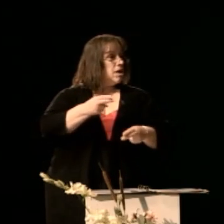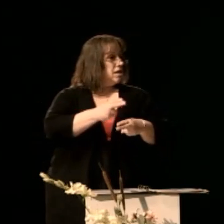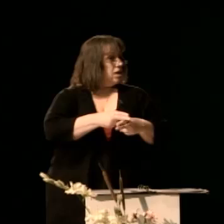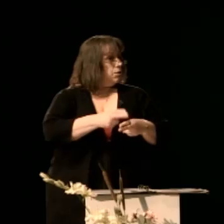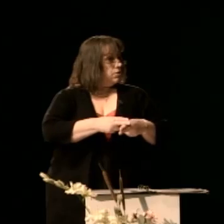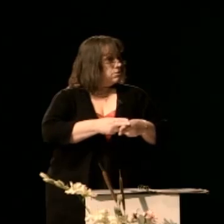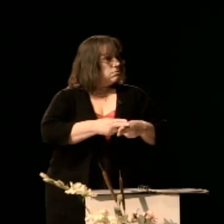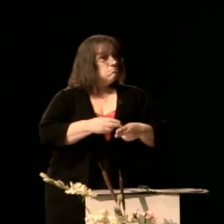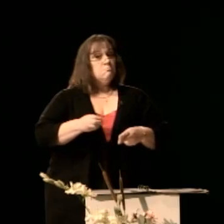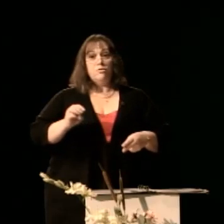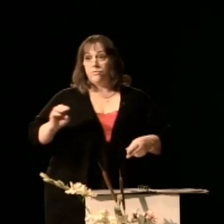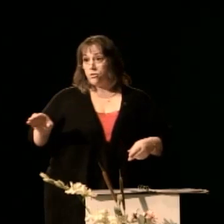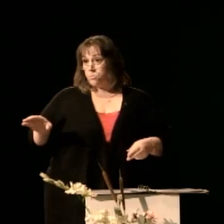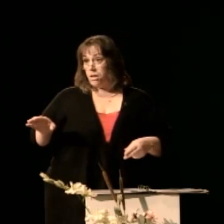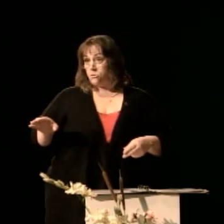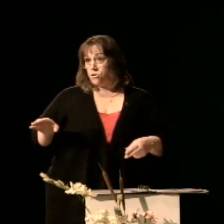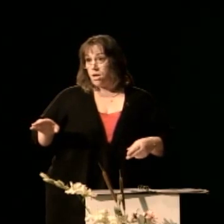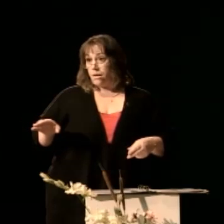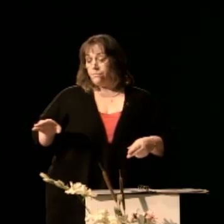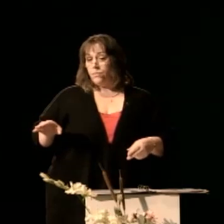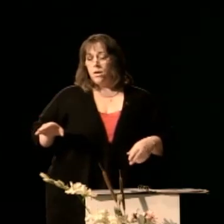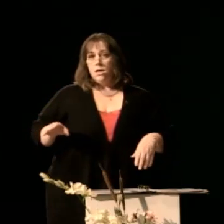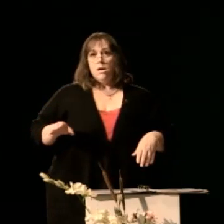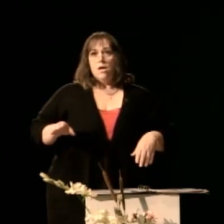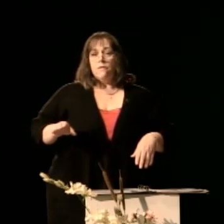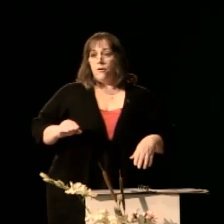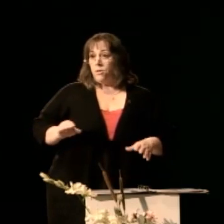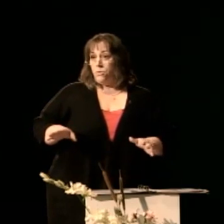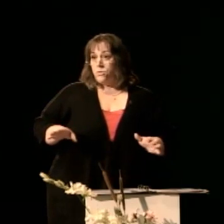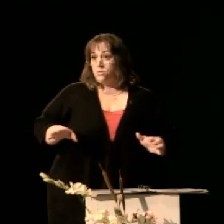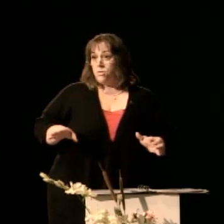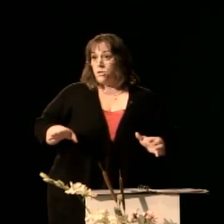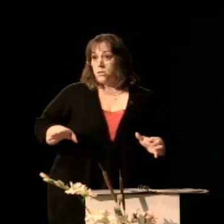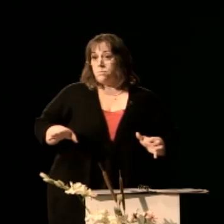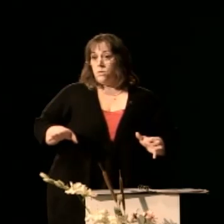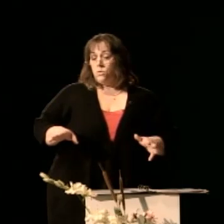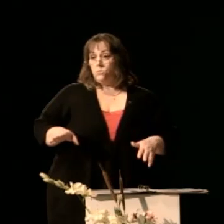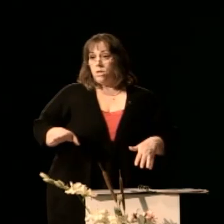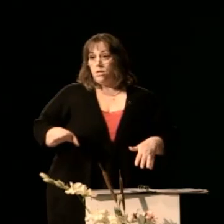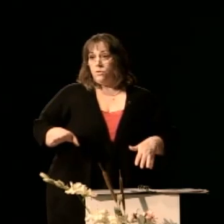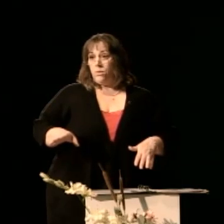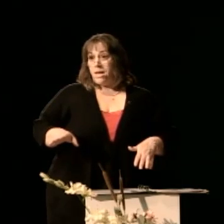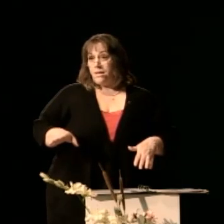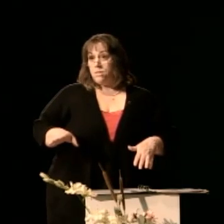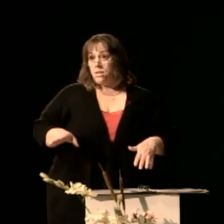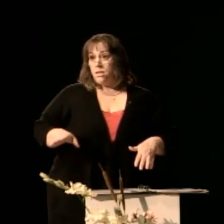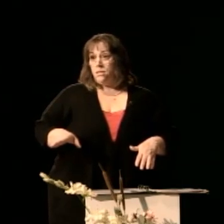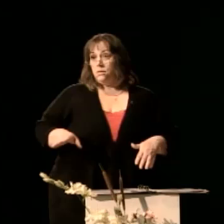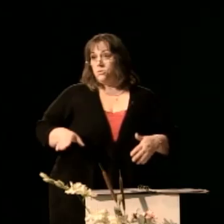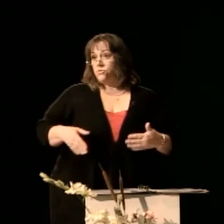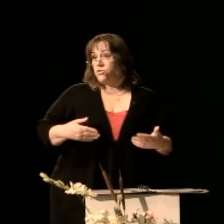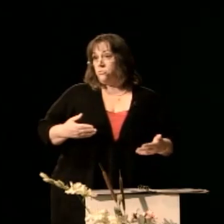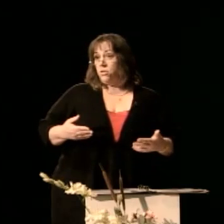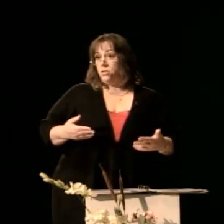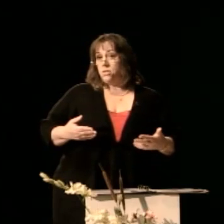name is. You finger spell out your name. The only person we talked about who can give you a name sign is generally someone in the